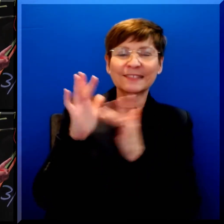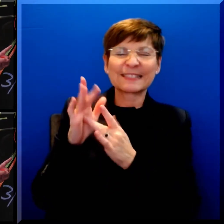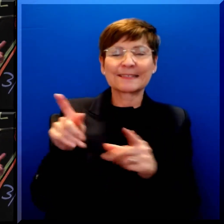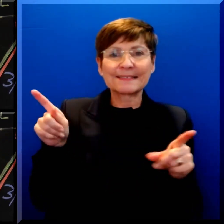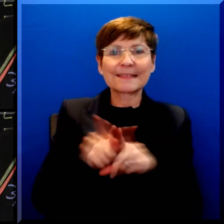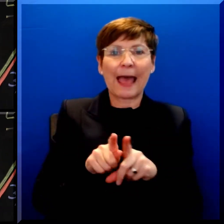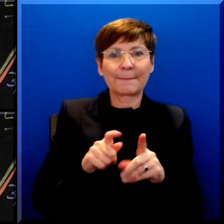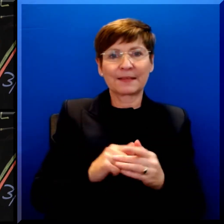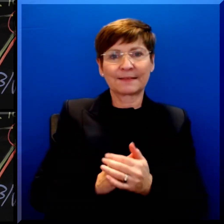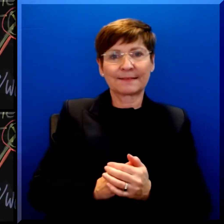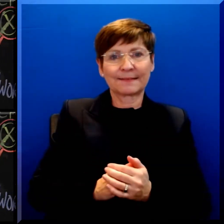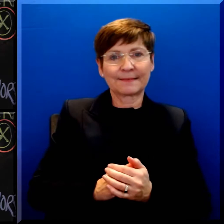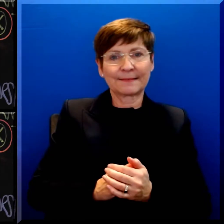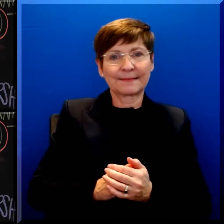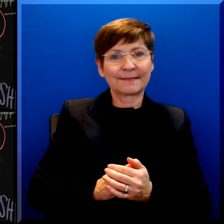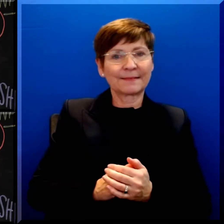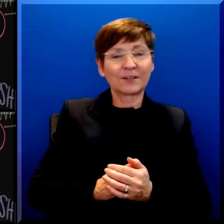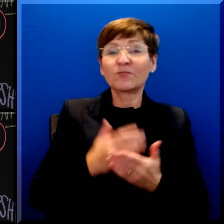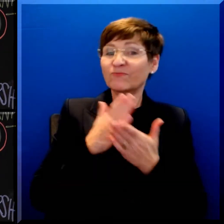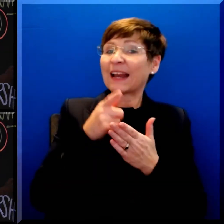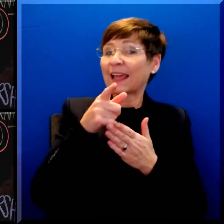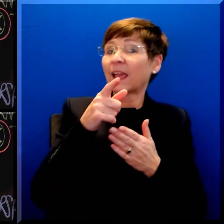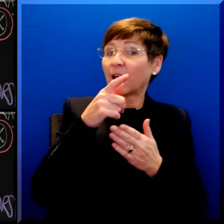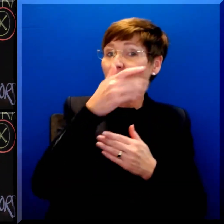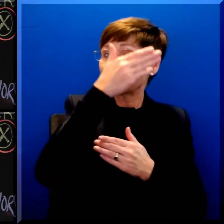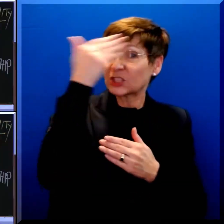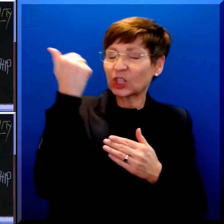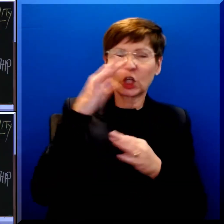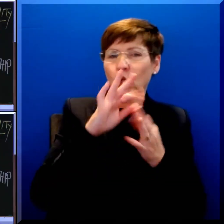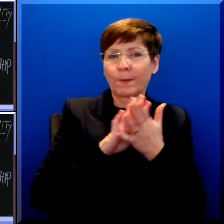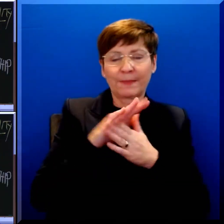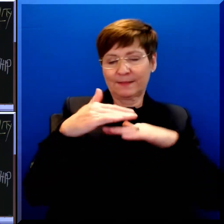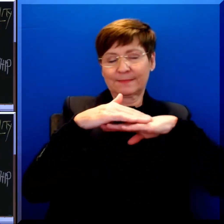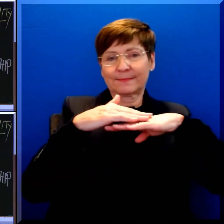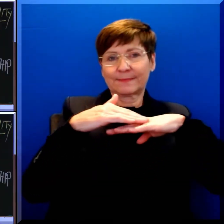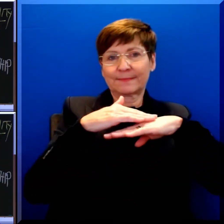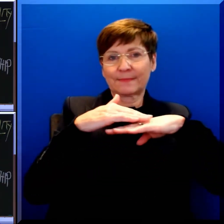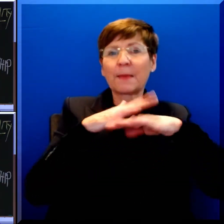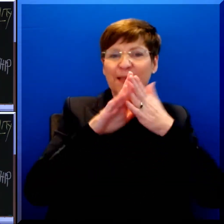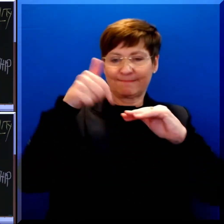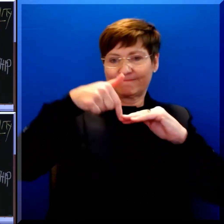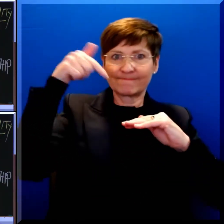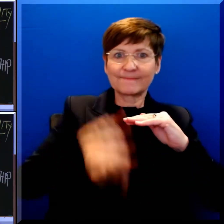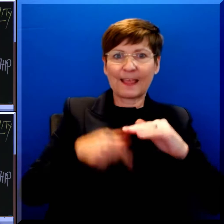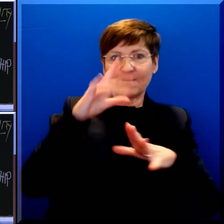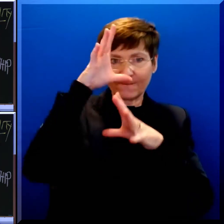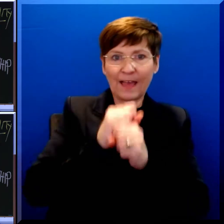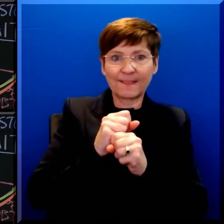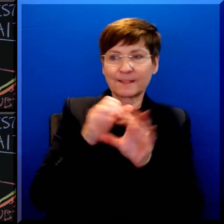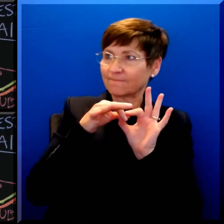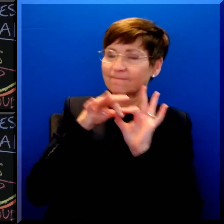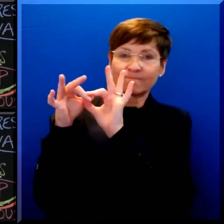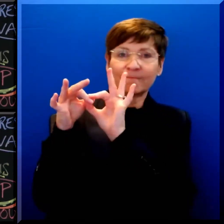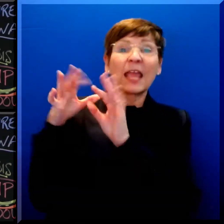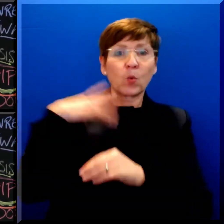goal. Get off the sippy cup. This is the goal. Mature, grown up in Christ. Do you know that's God's goal for your life? He wants to mature